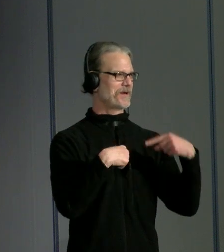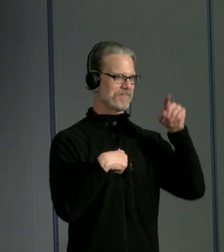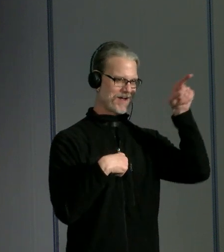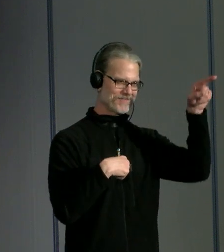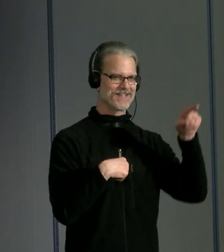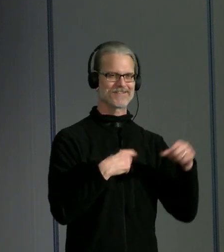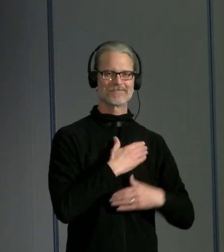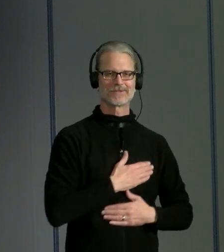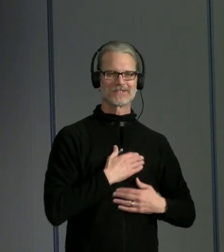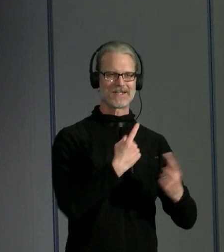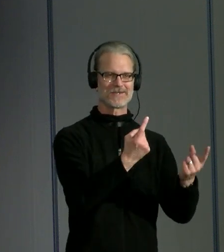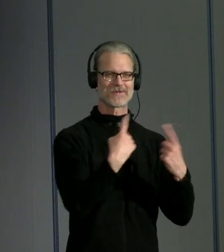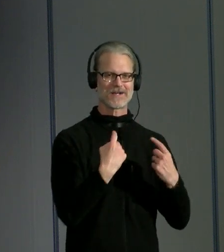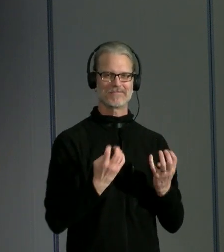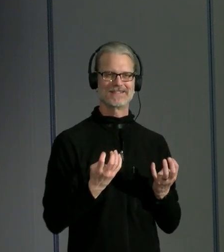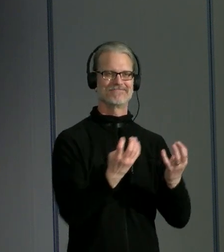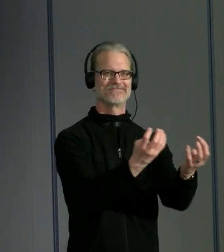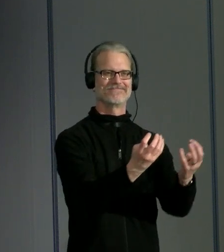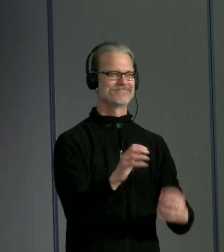today.